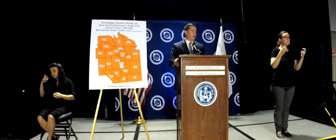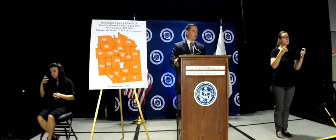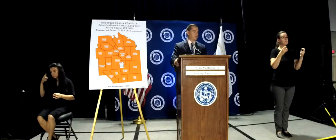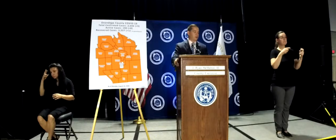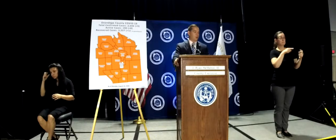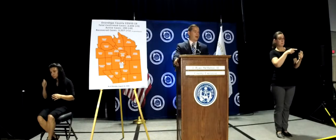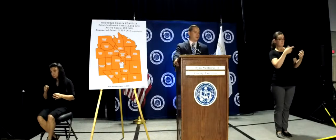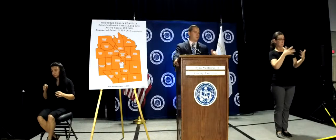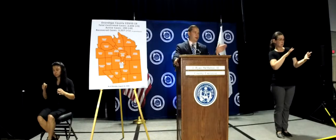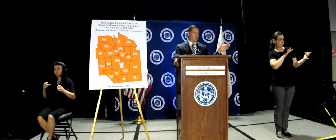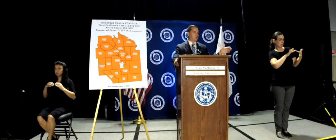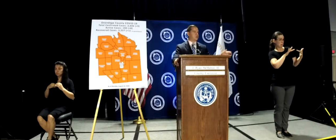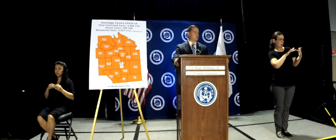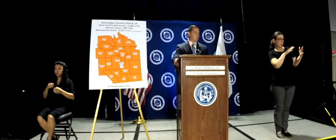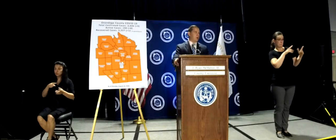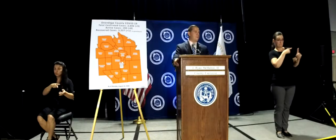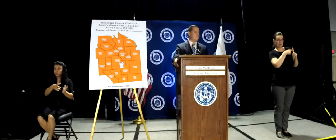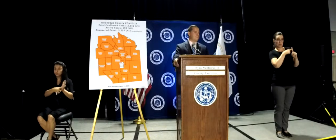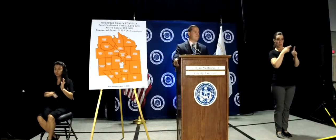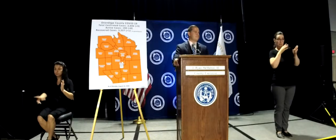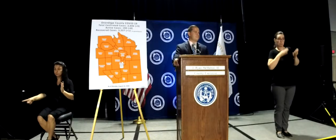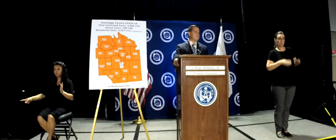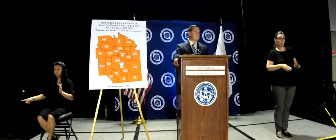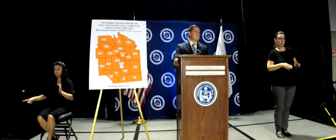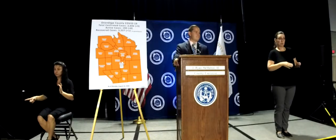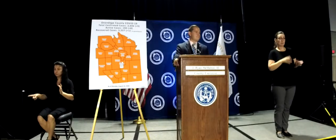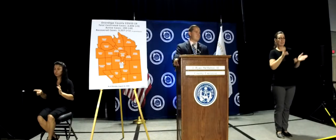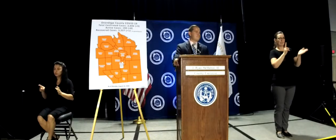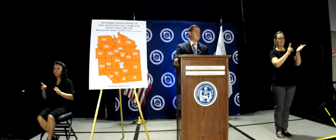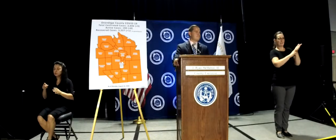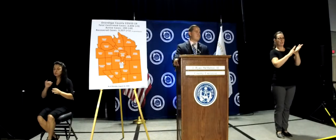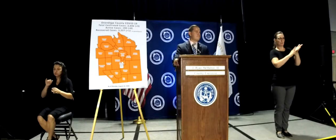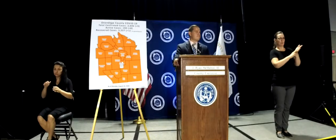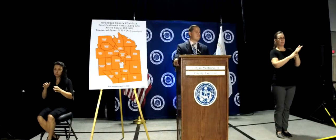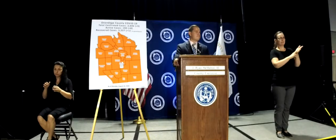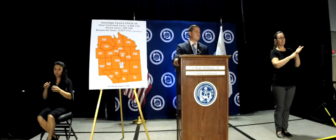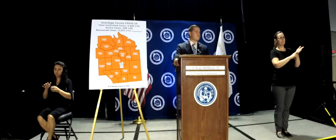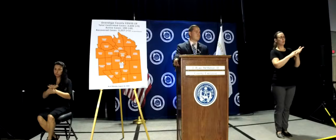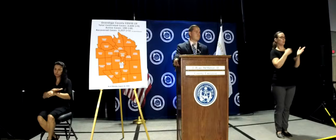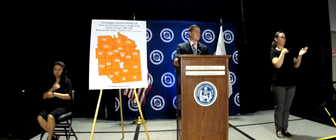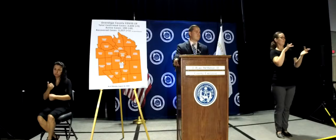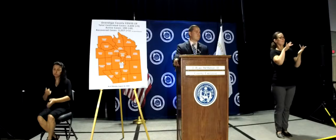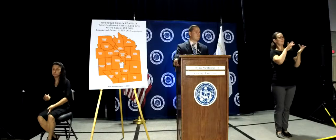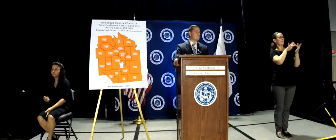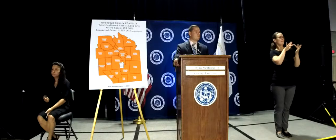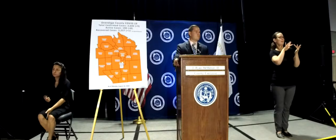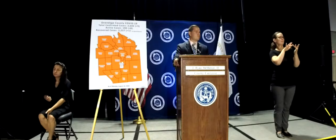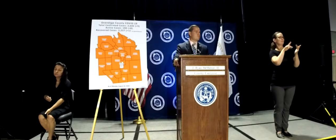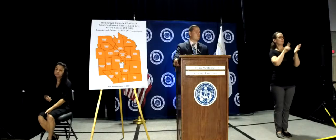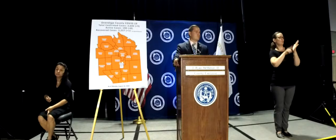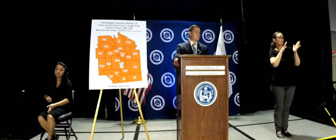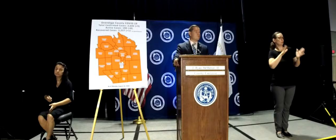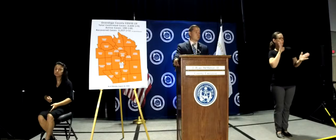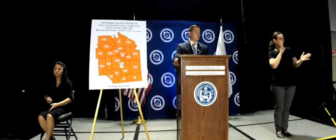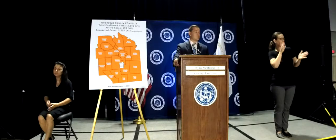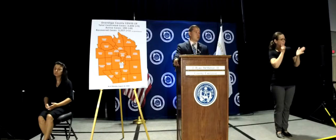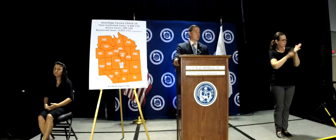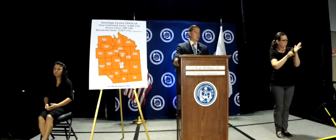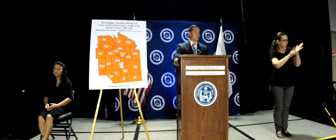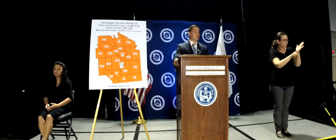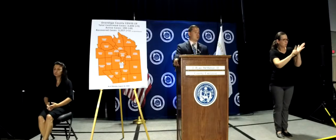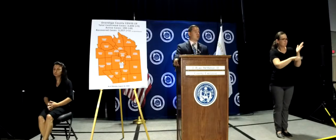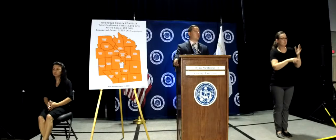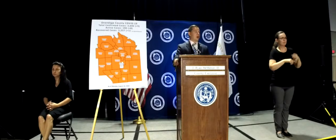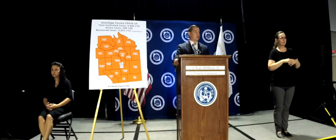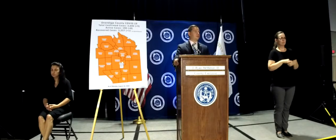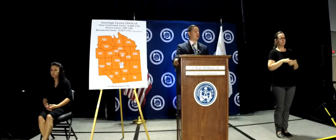now widely by insurance as well. And are the processing times about the same as they are for the